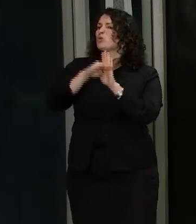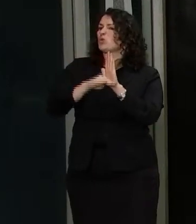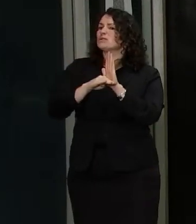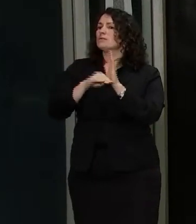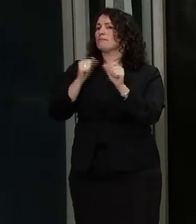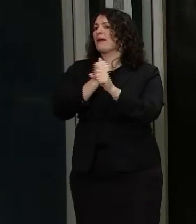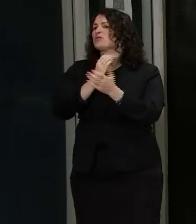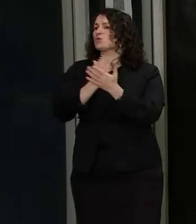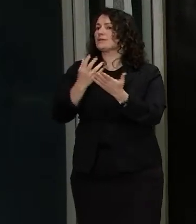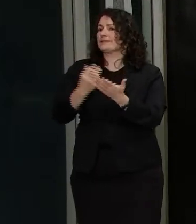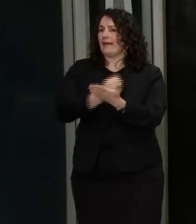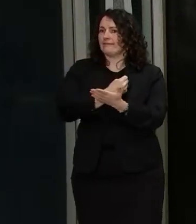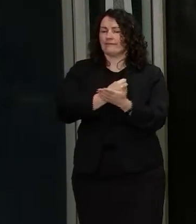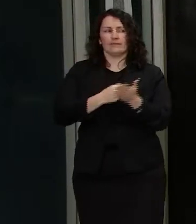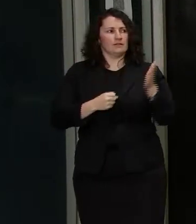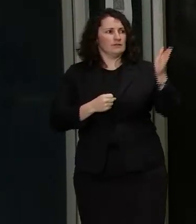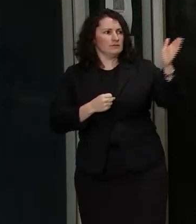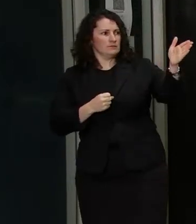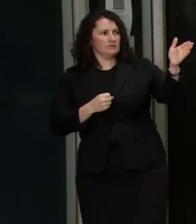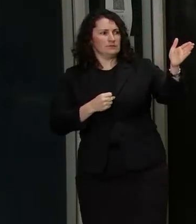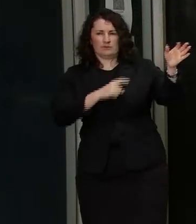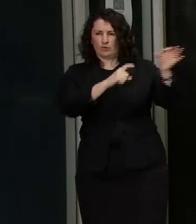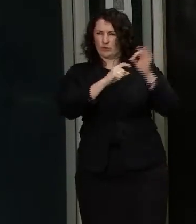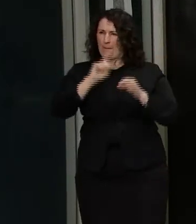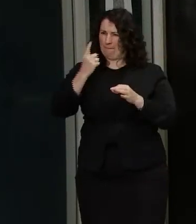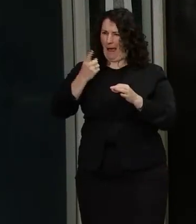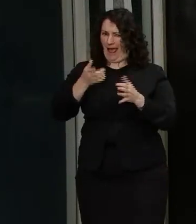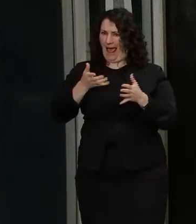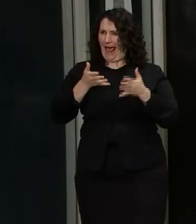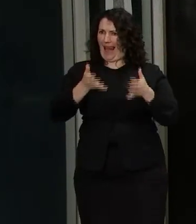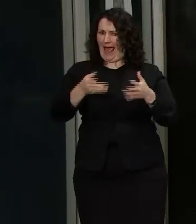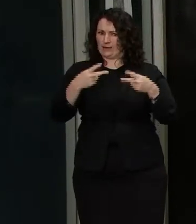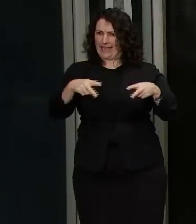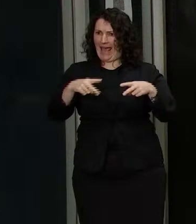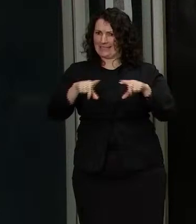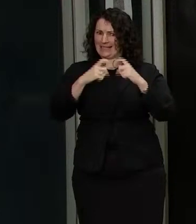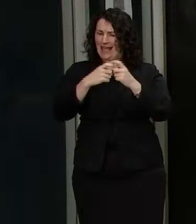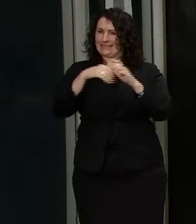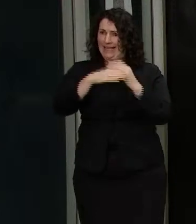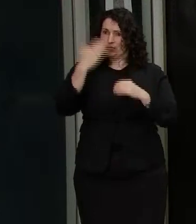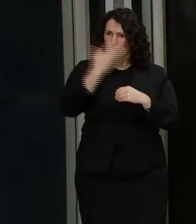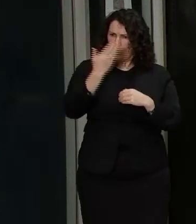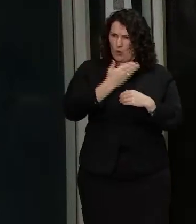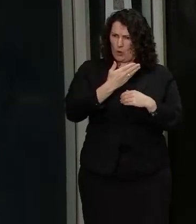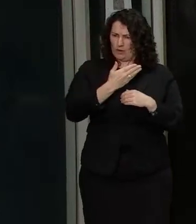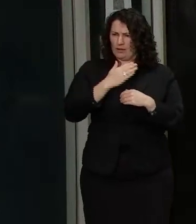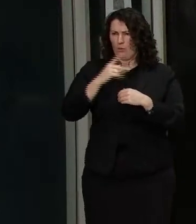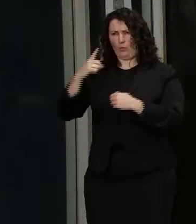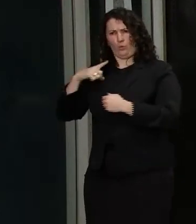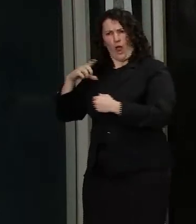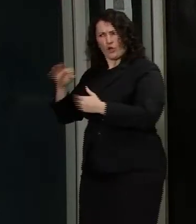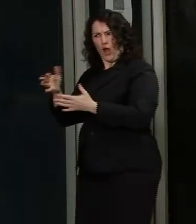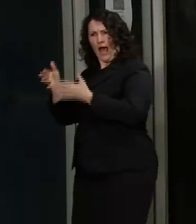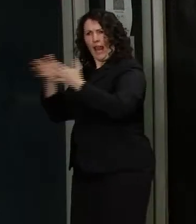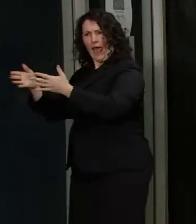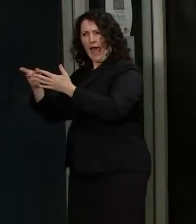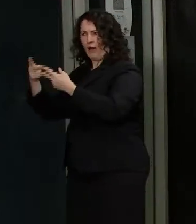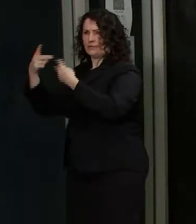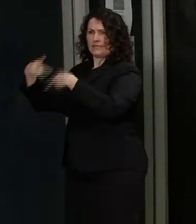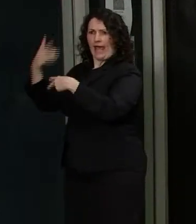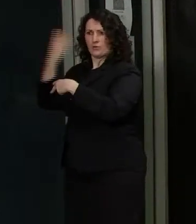again? Because they are known, and the evidence shows that they are high risk settings, whether